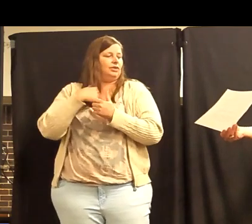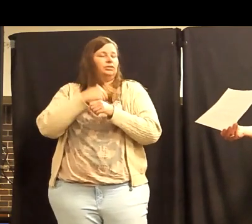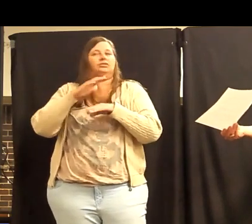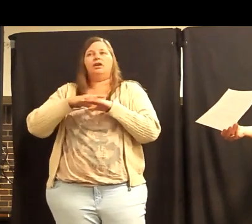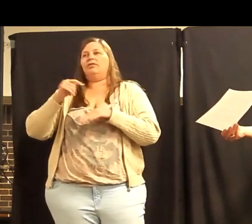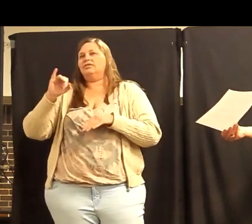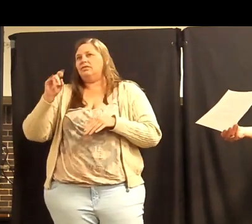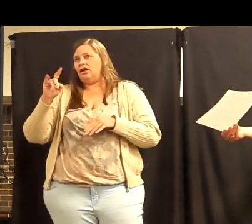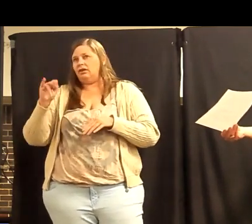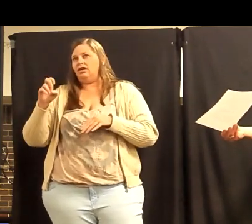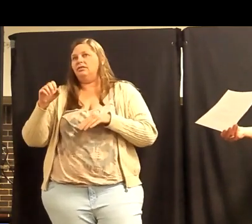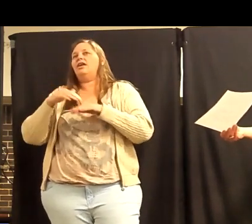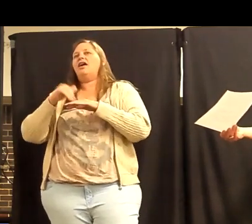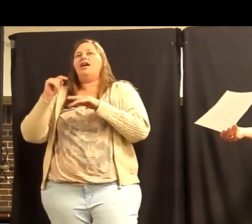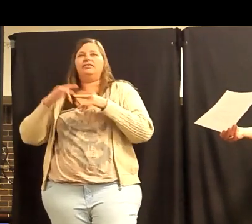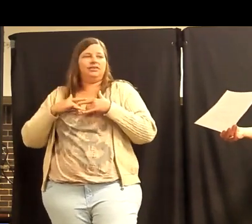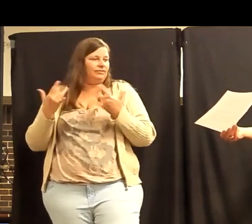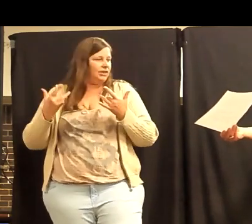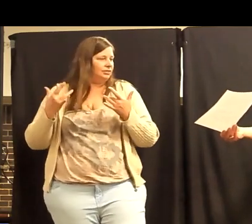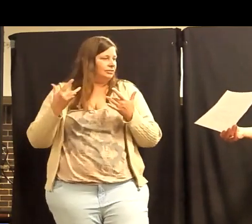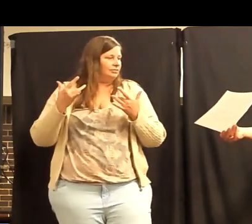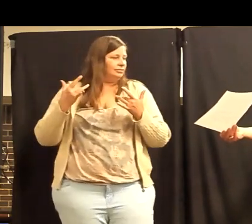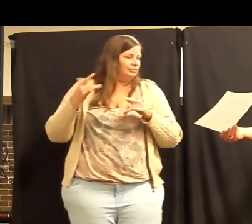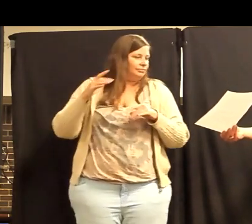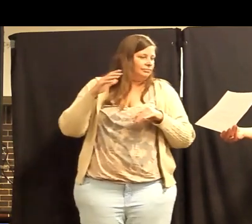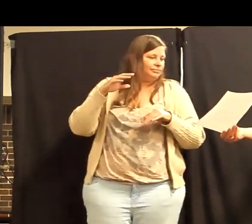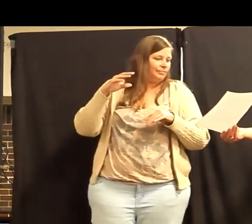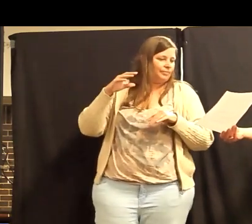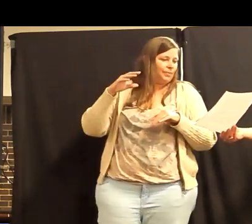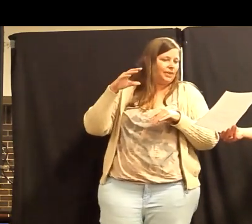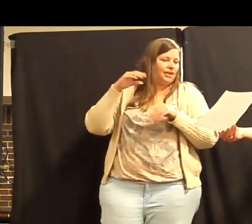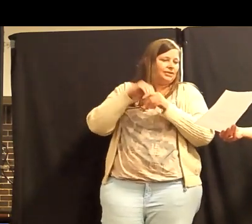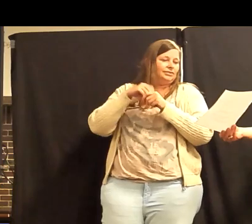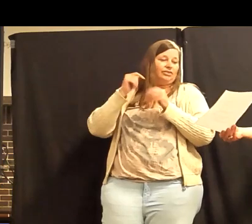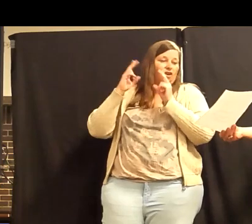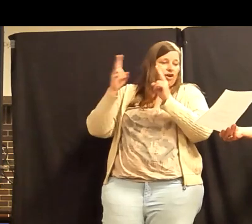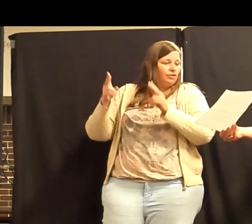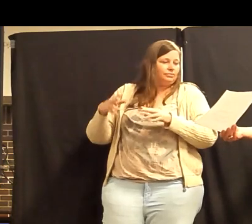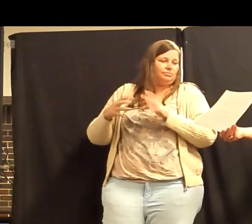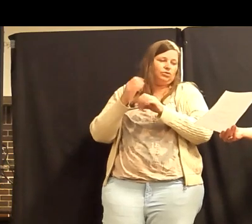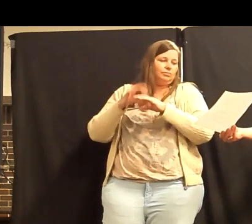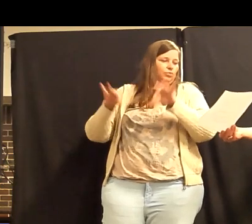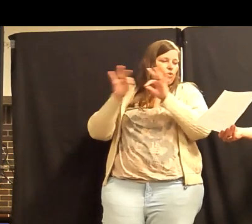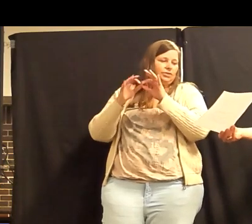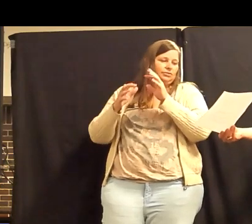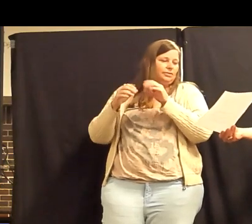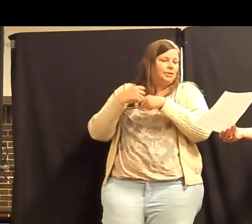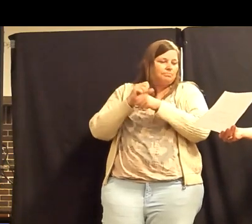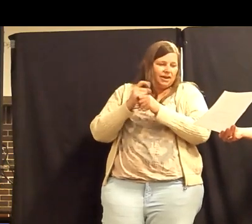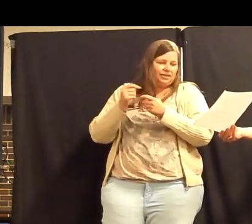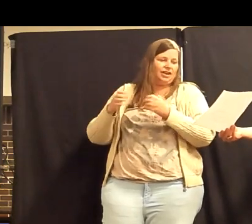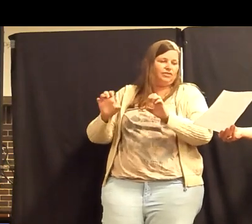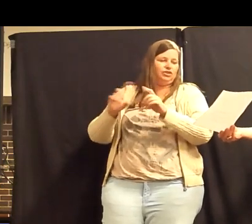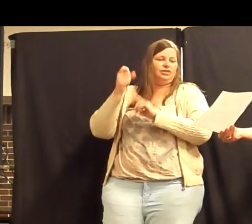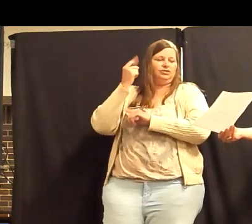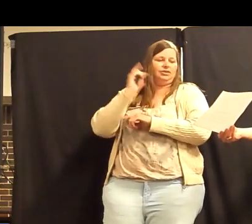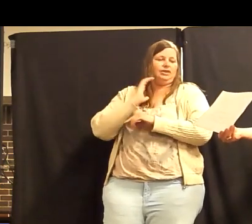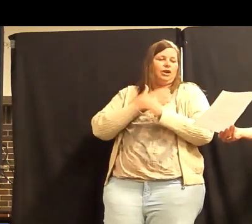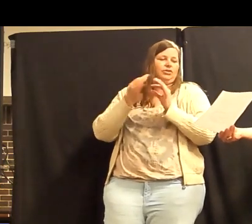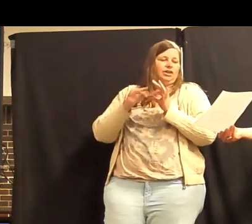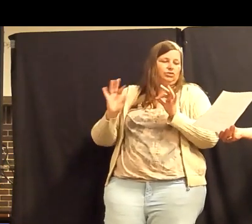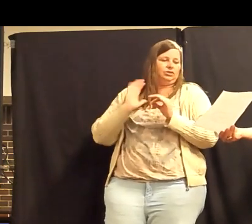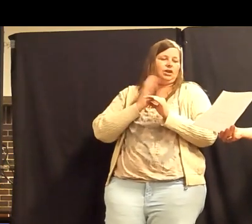effort so that we can see you on the sidelines as well. In the halls, that's most